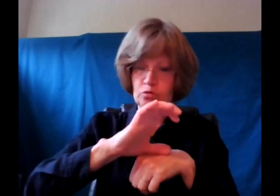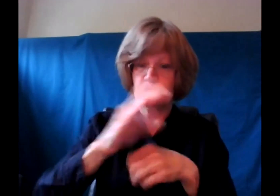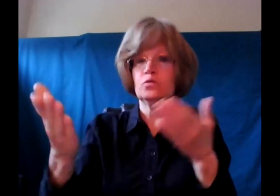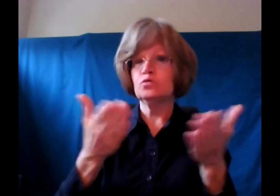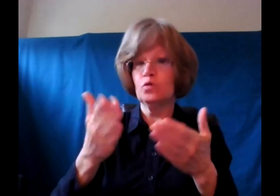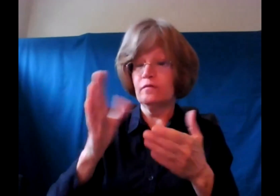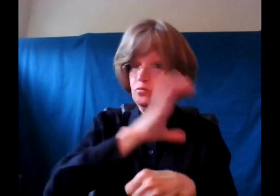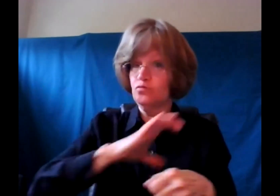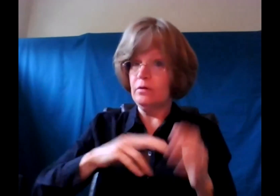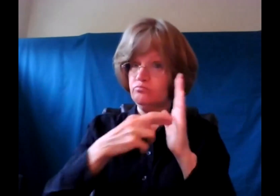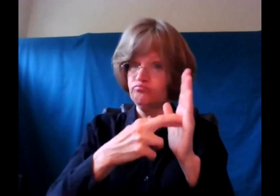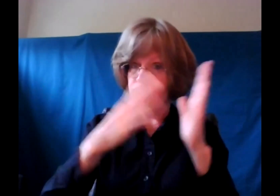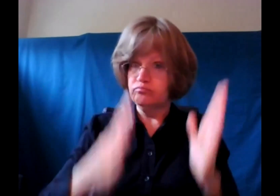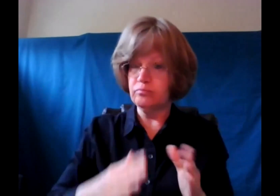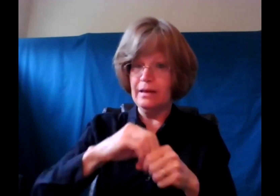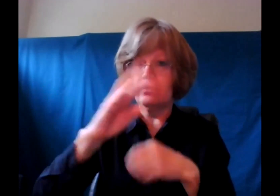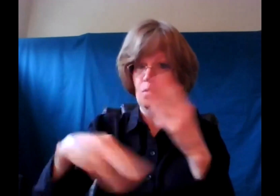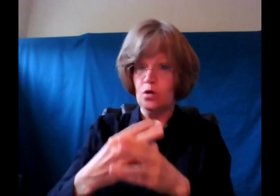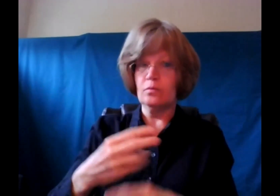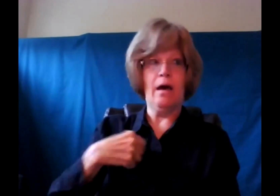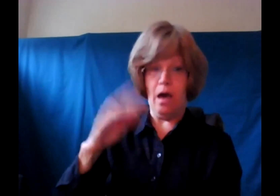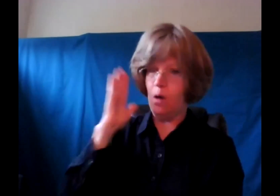as Christ's representatives in the world?